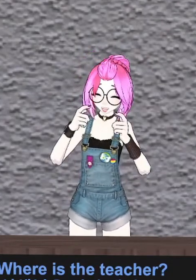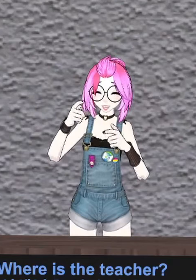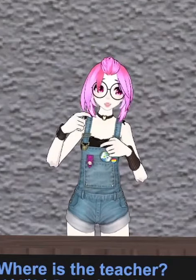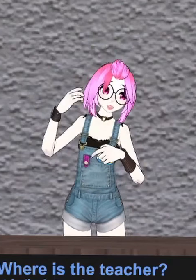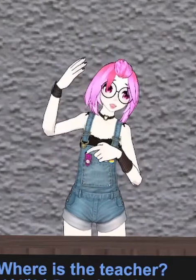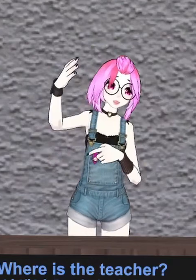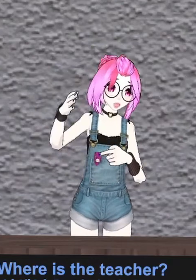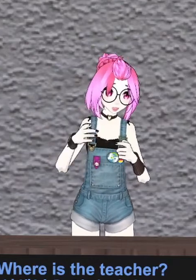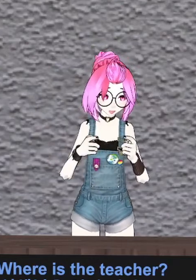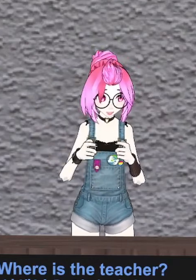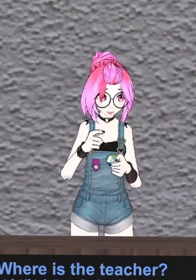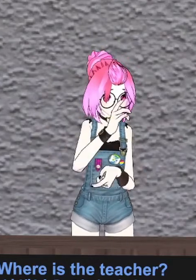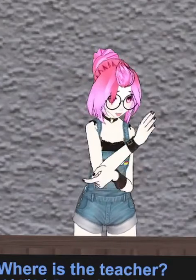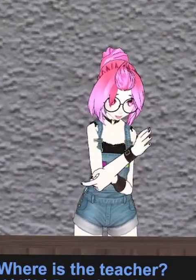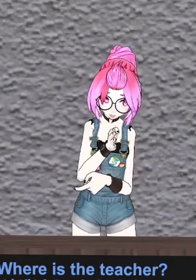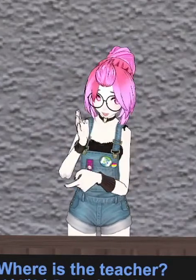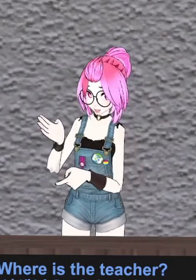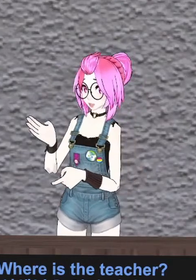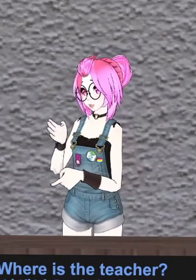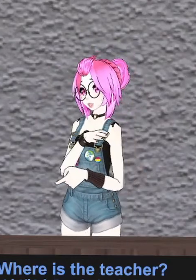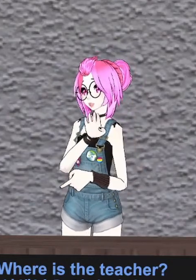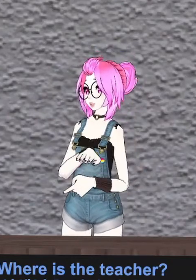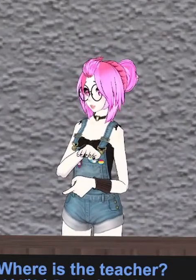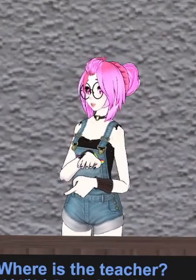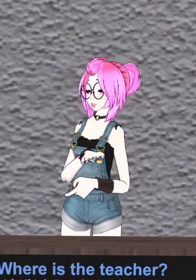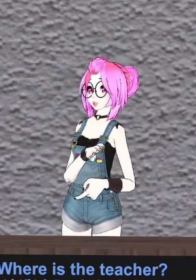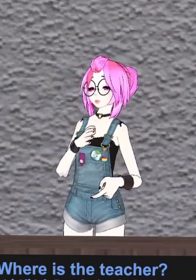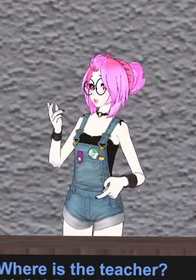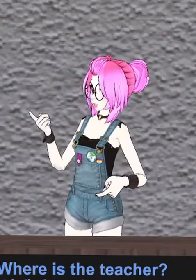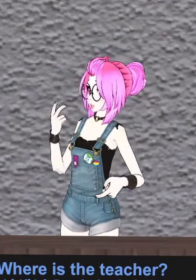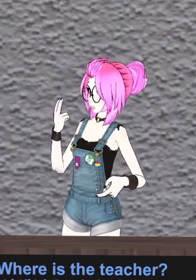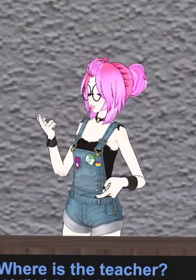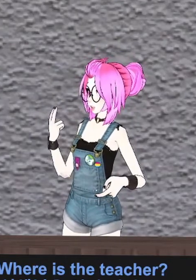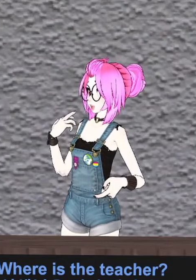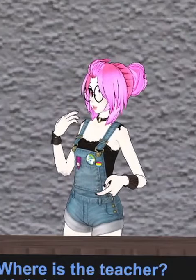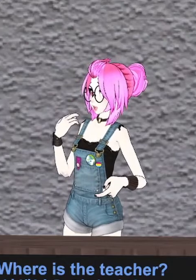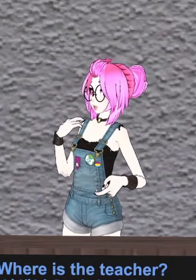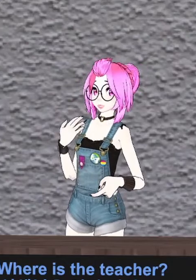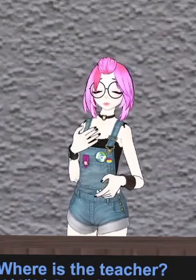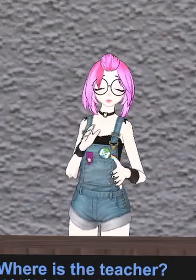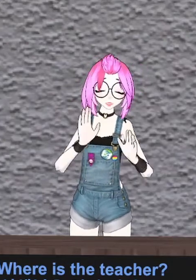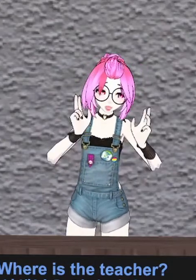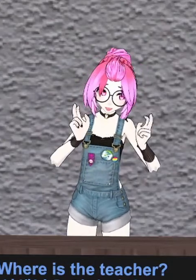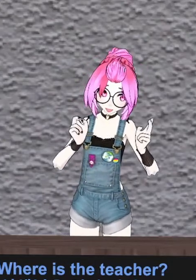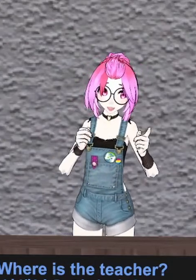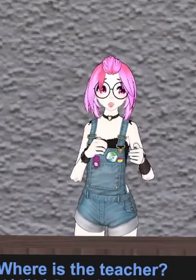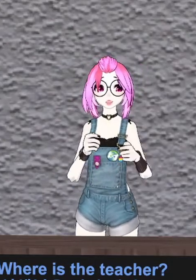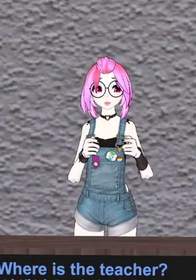manager, somebody above you that's controlling and commanding below. So you might also see that for boss, but technically that is